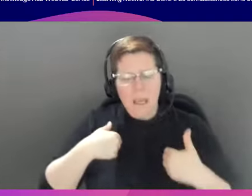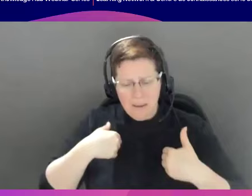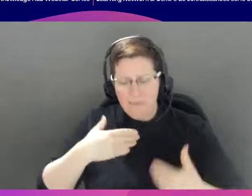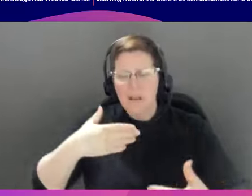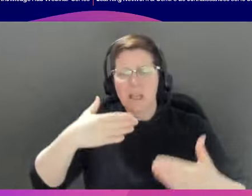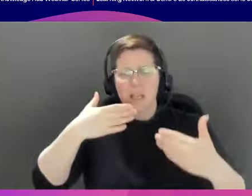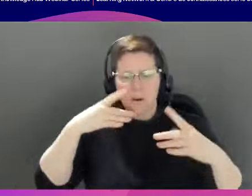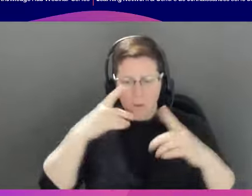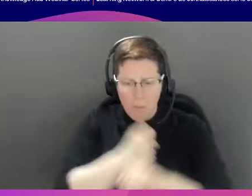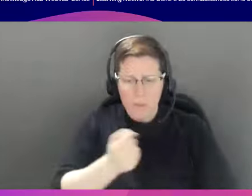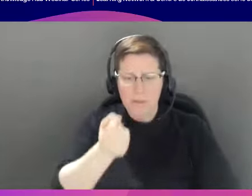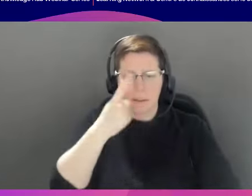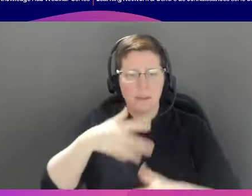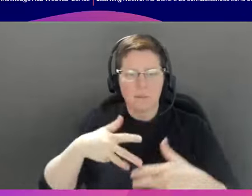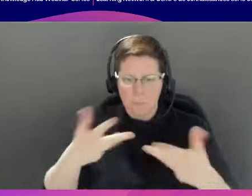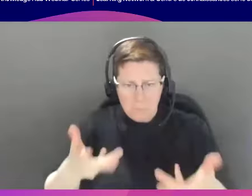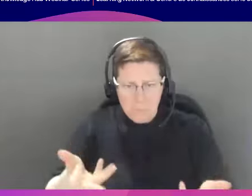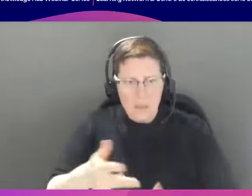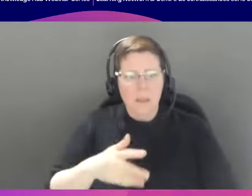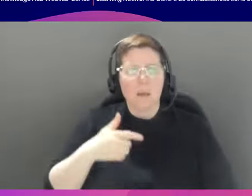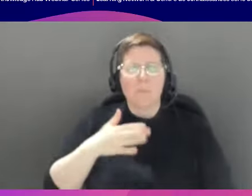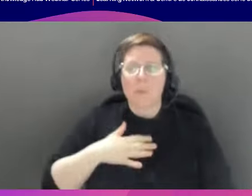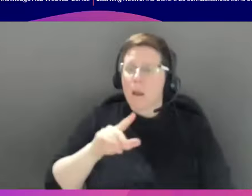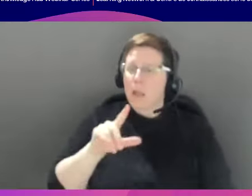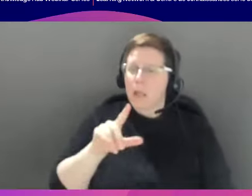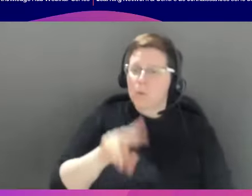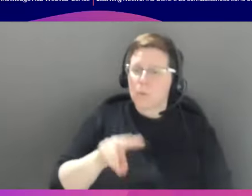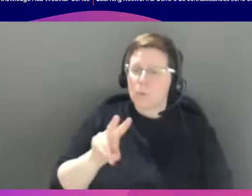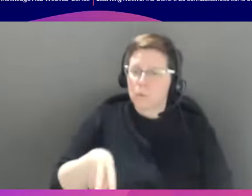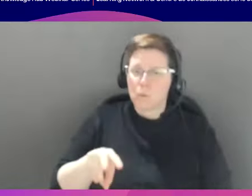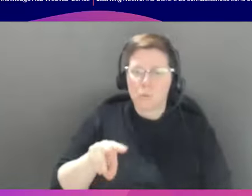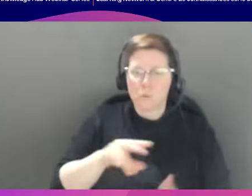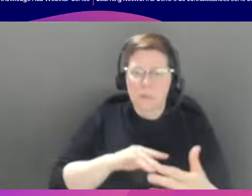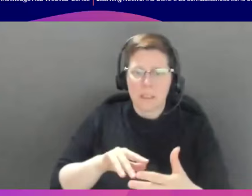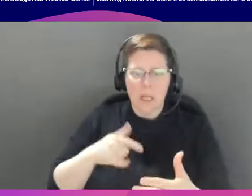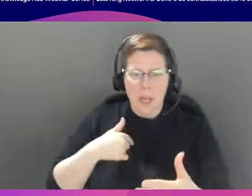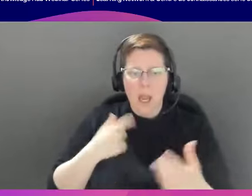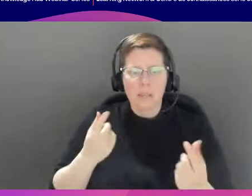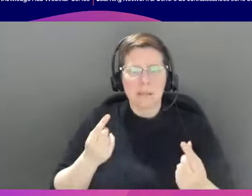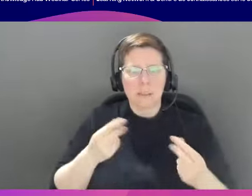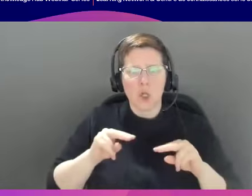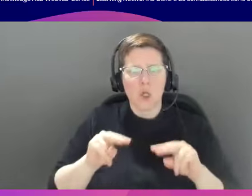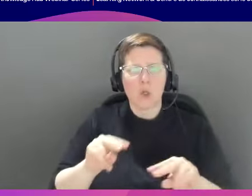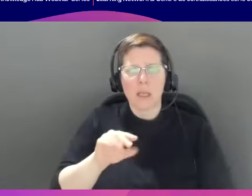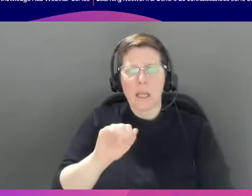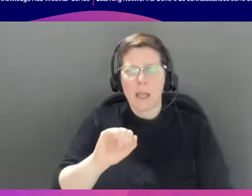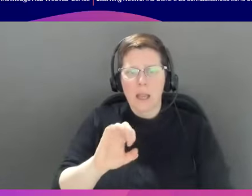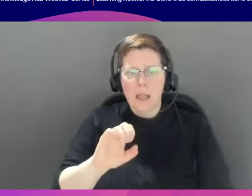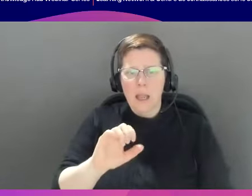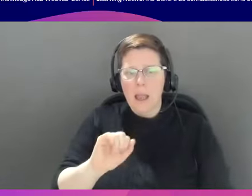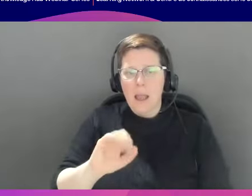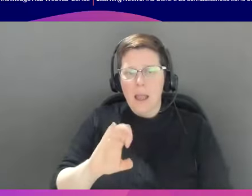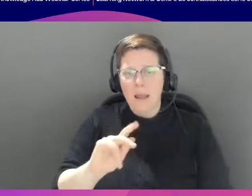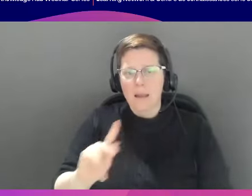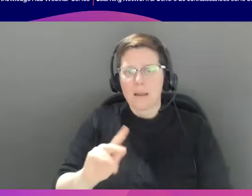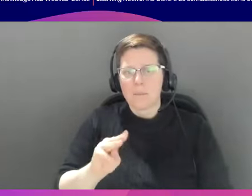gender. And so in my 2022 study, I conducted a content analysis of the Alec Manassian police transcript